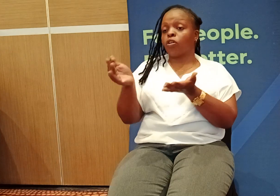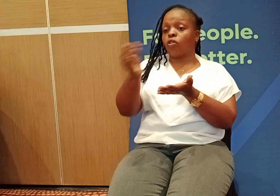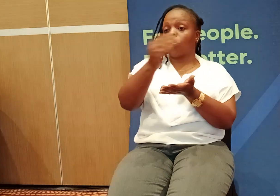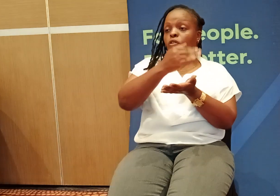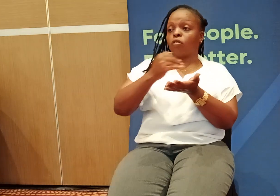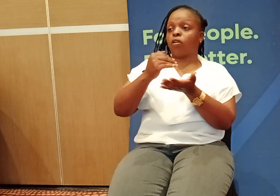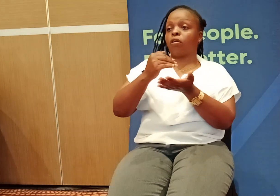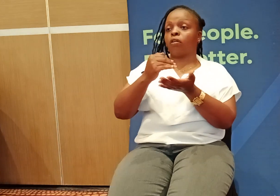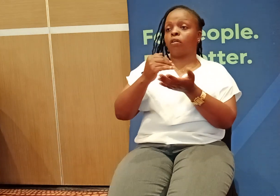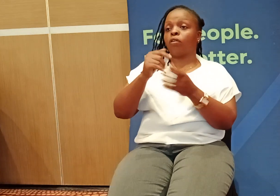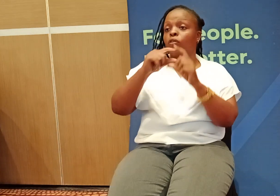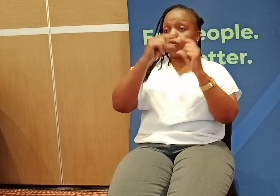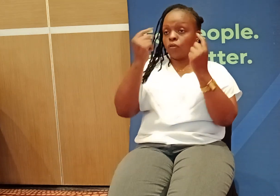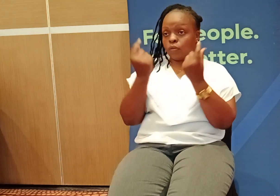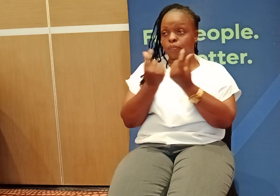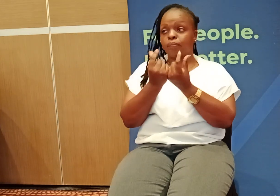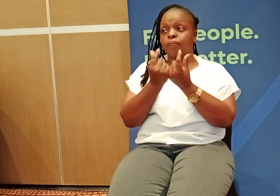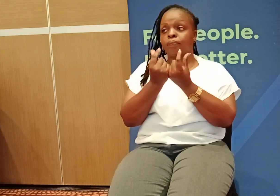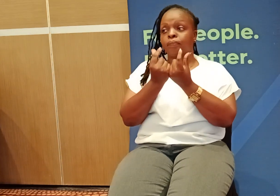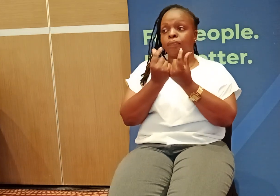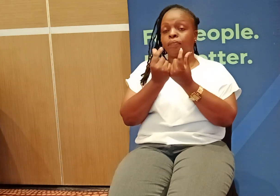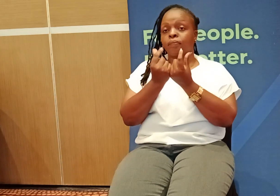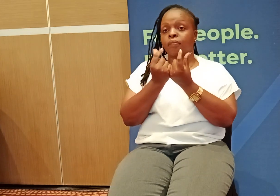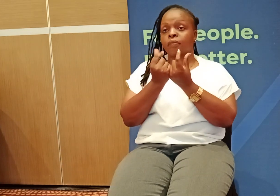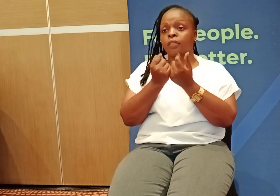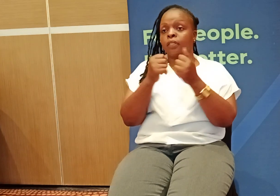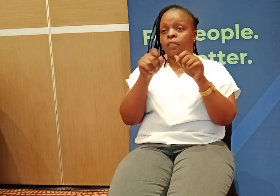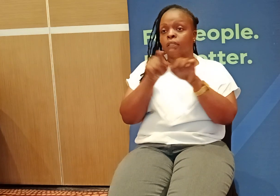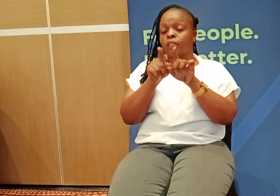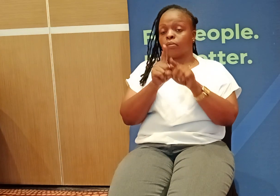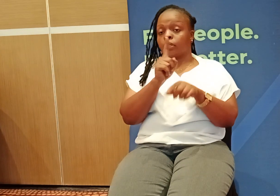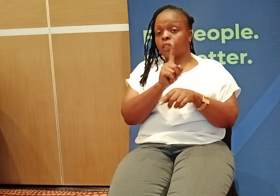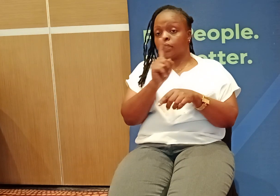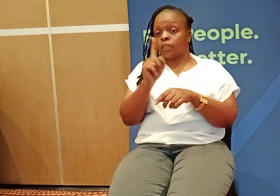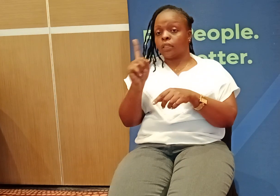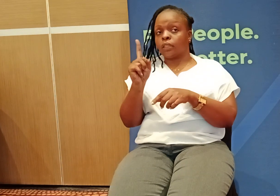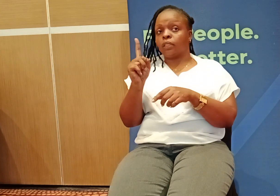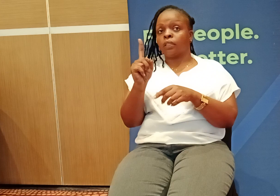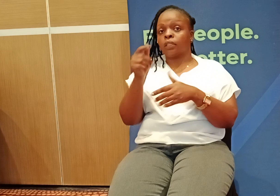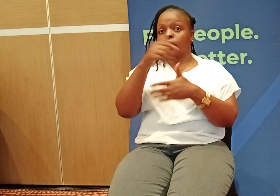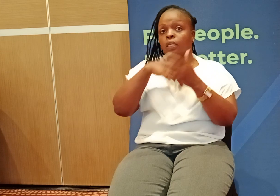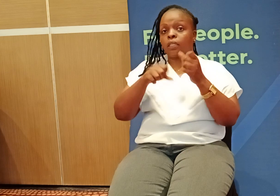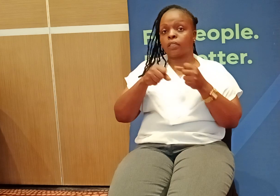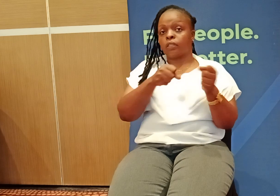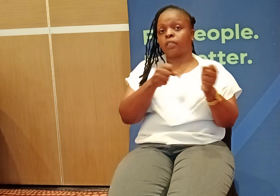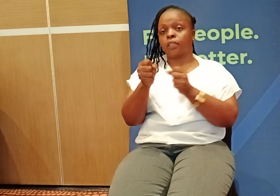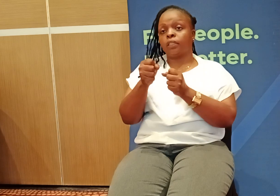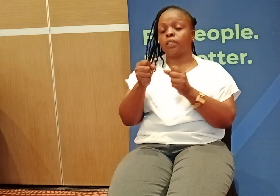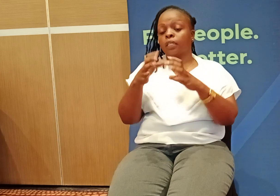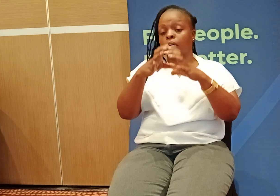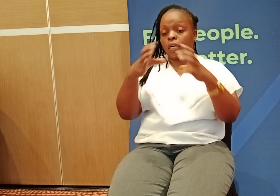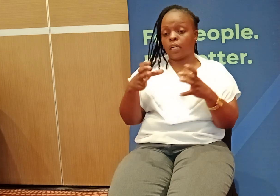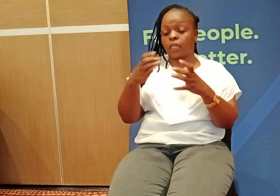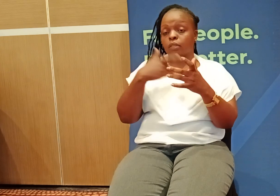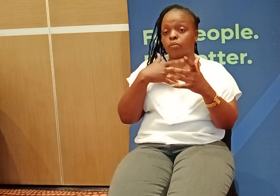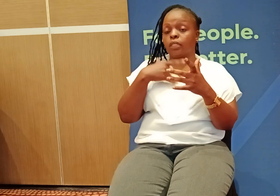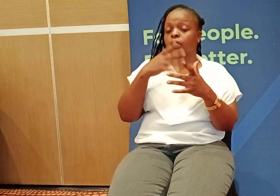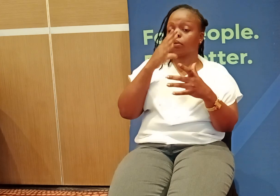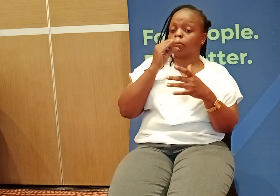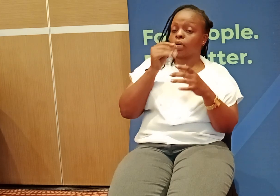group. Each of those elements in those strategic thrusts, and I'll speak to them just quickly to show you